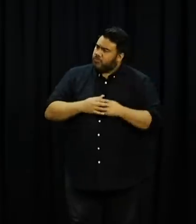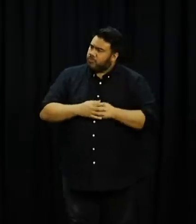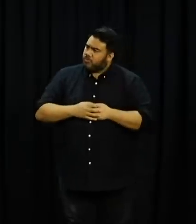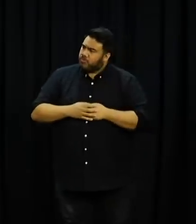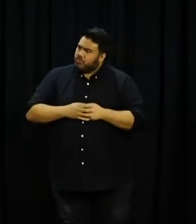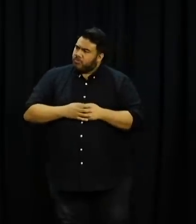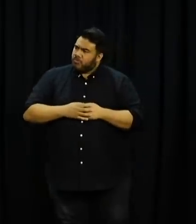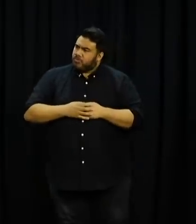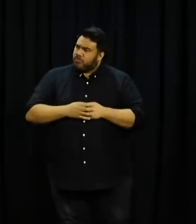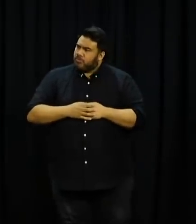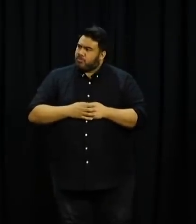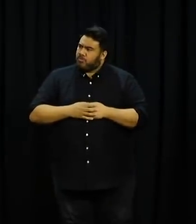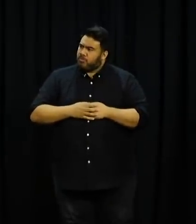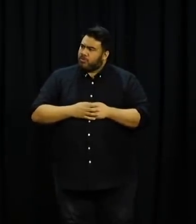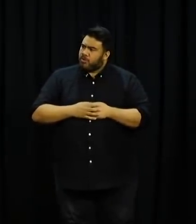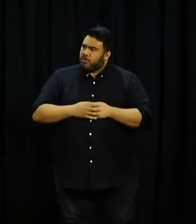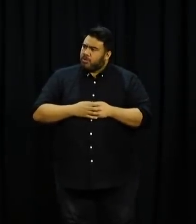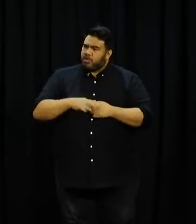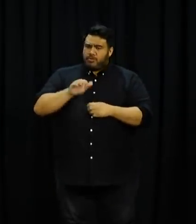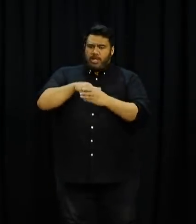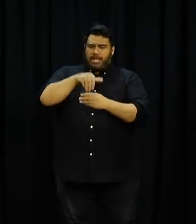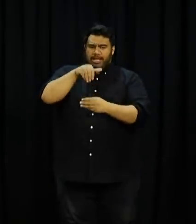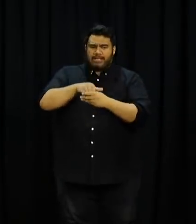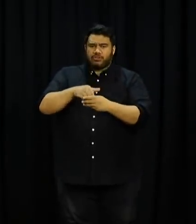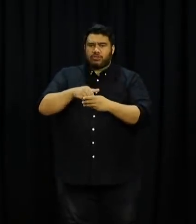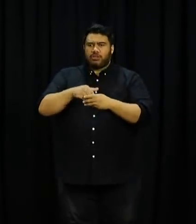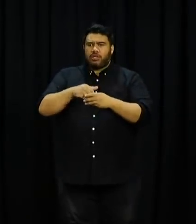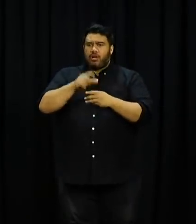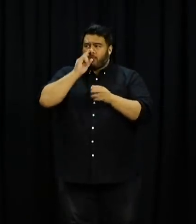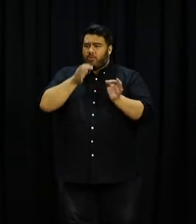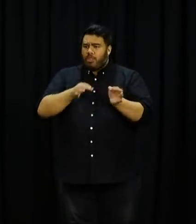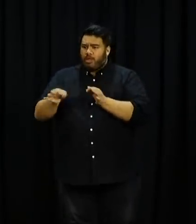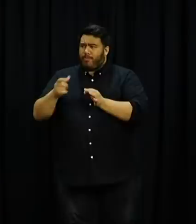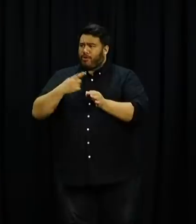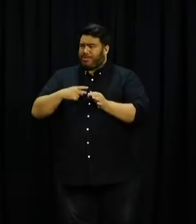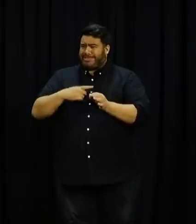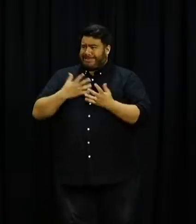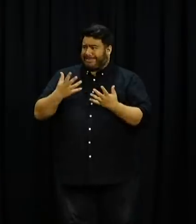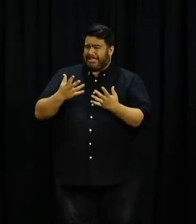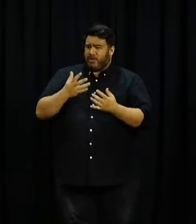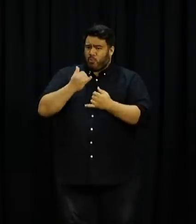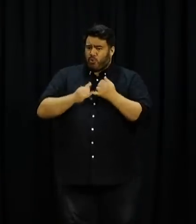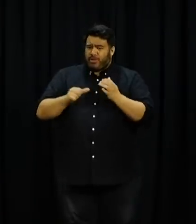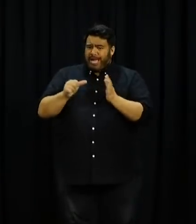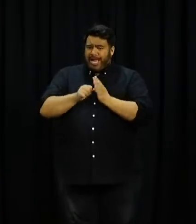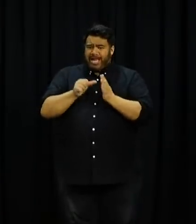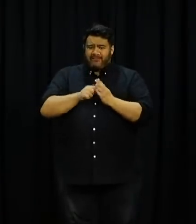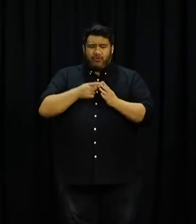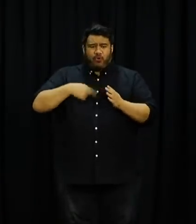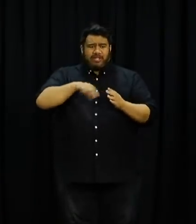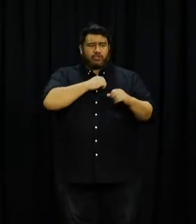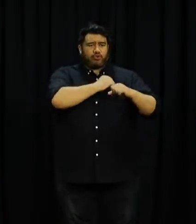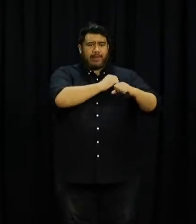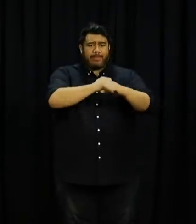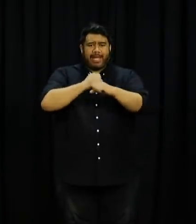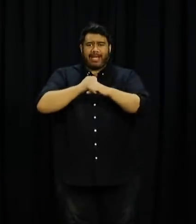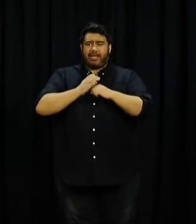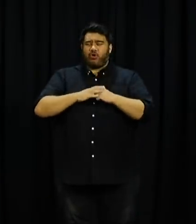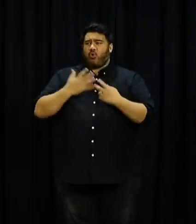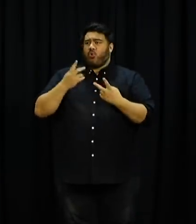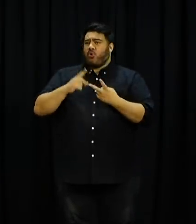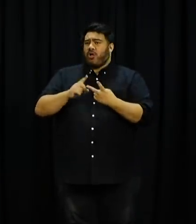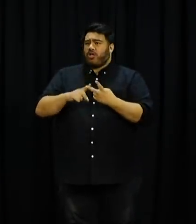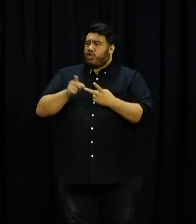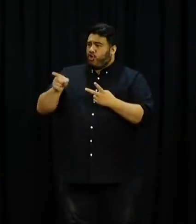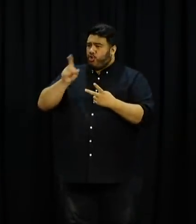on campaigning and your cut-through in terms of speaking directly to the public? I would rather not be on this podium right now discussing